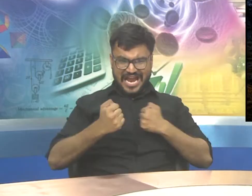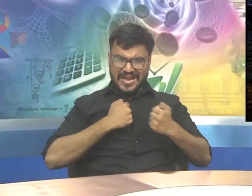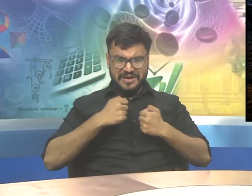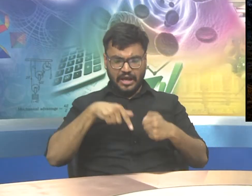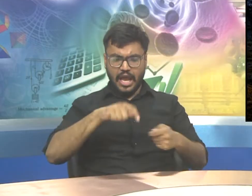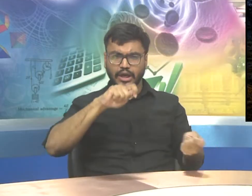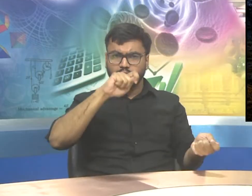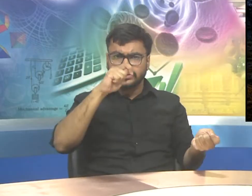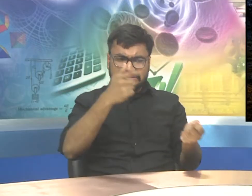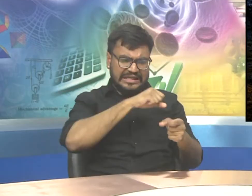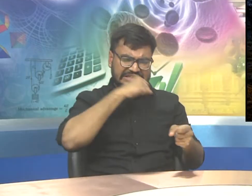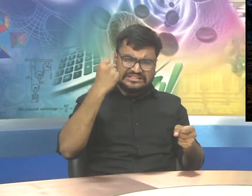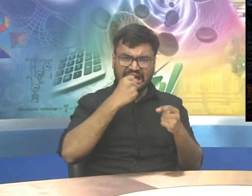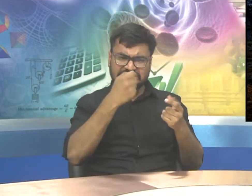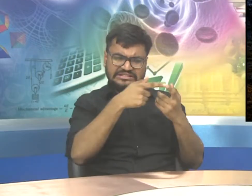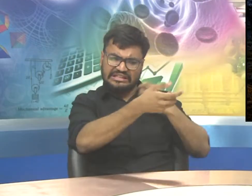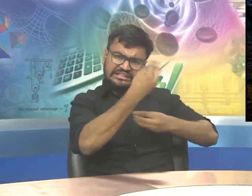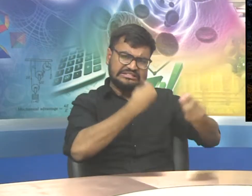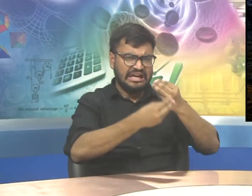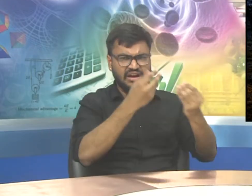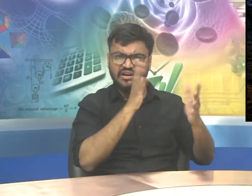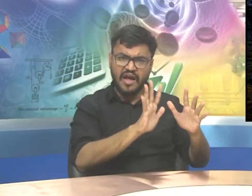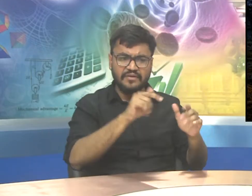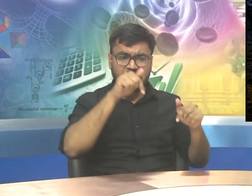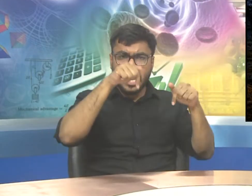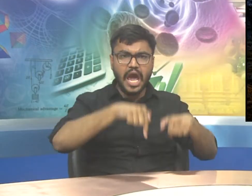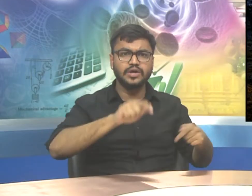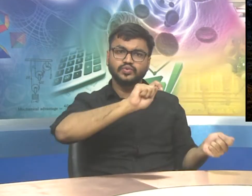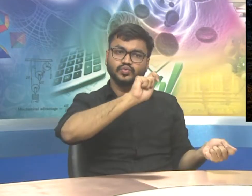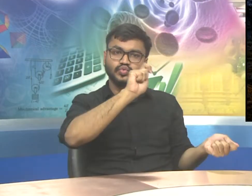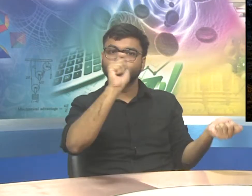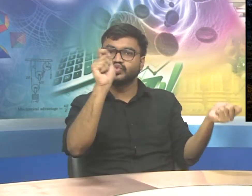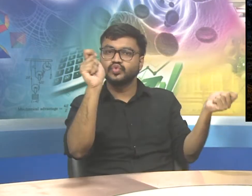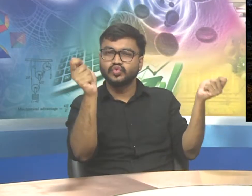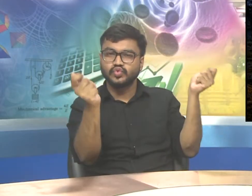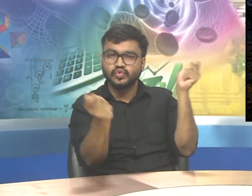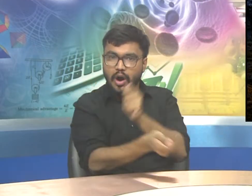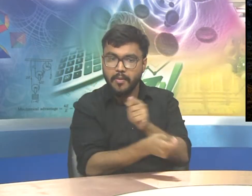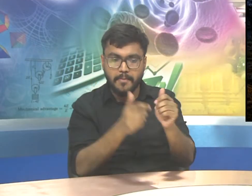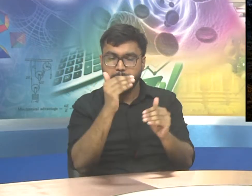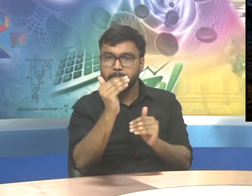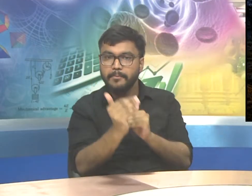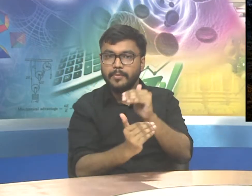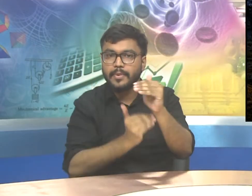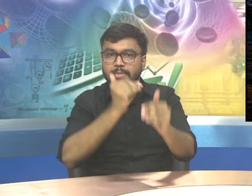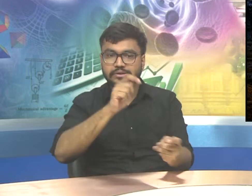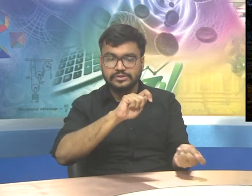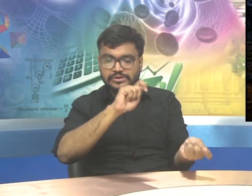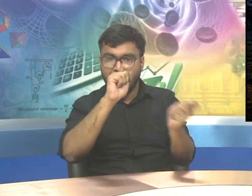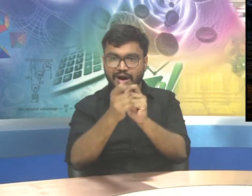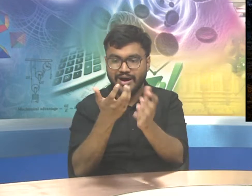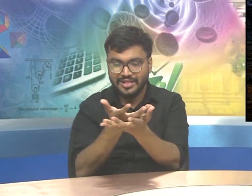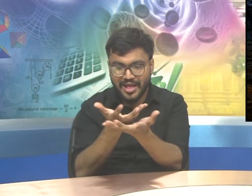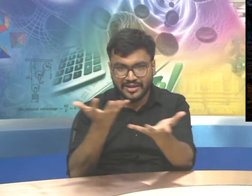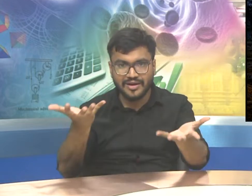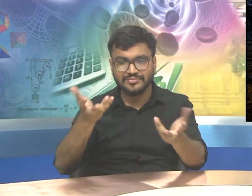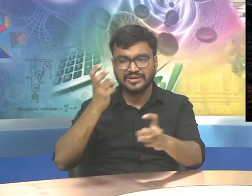Now we are going to study the use of fire back then when they found it. Homo erectus